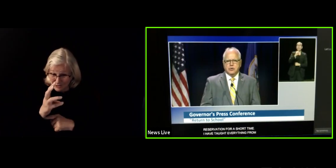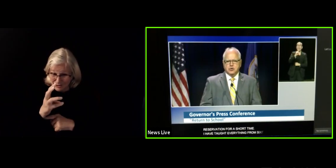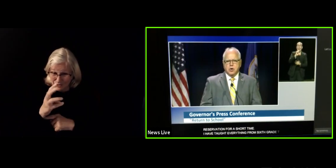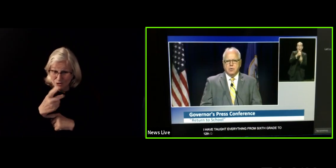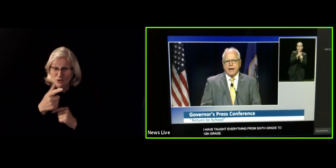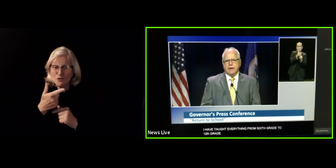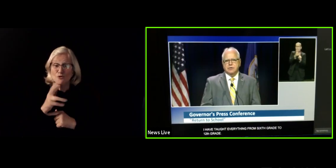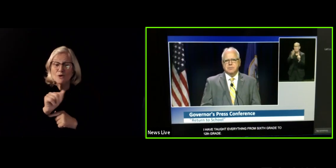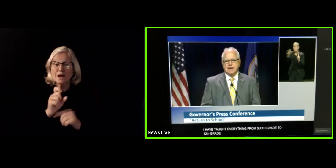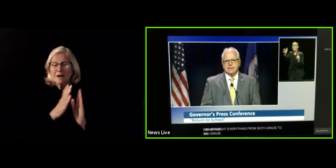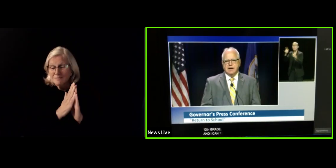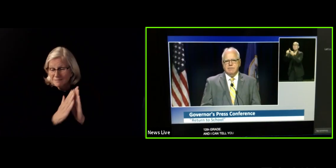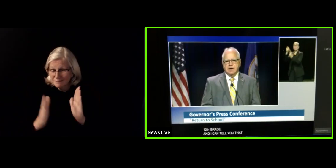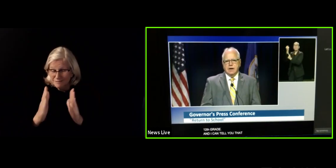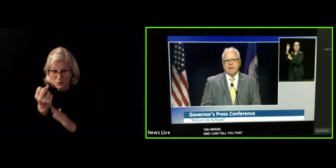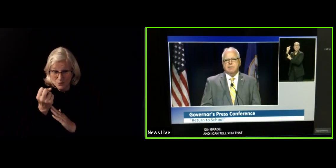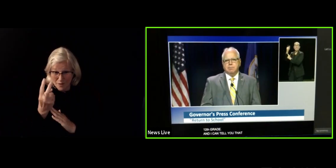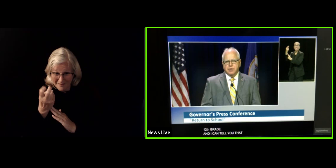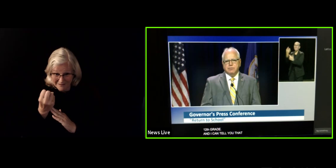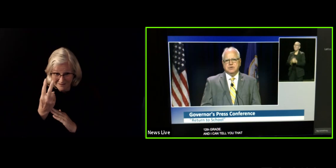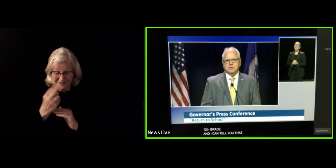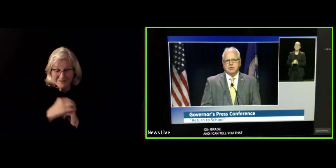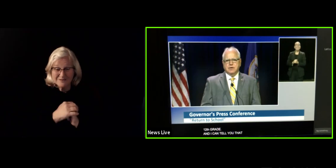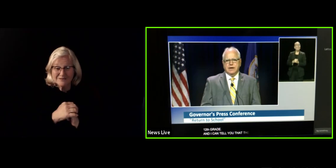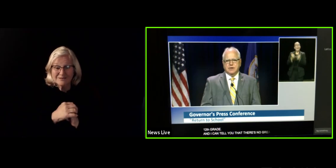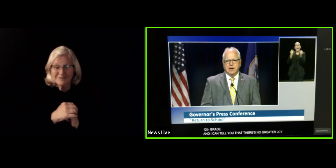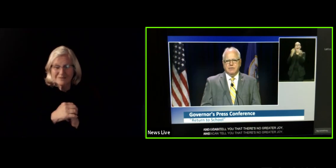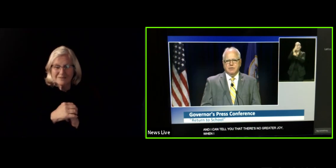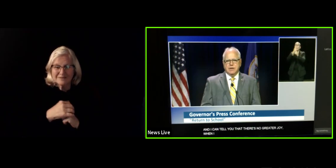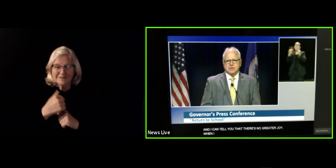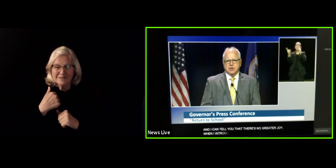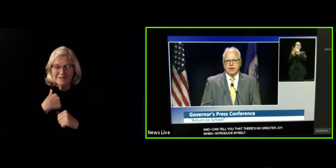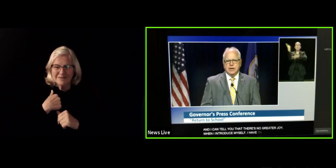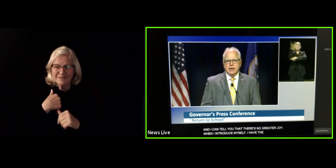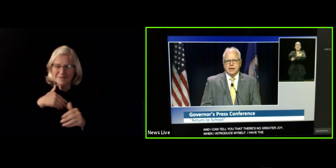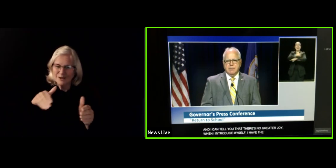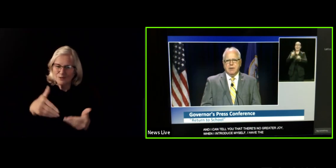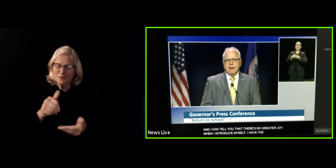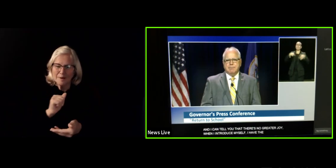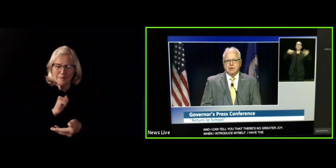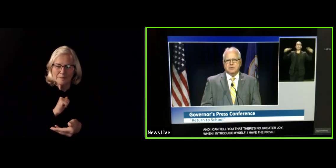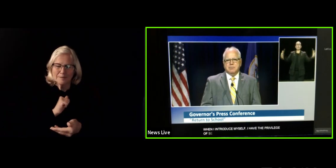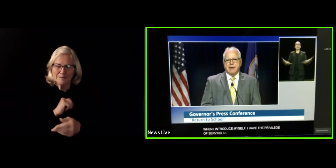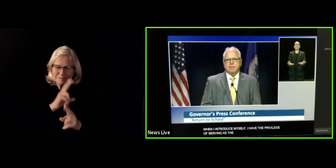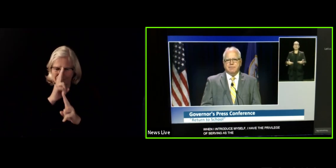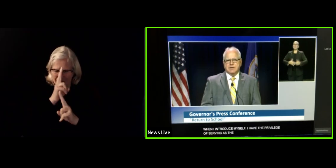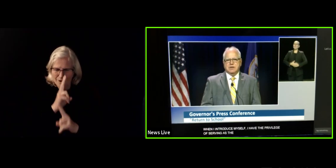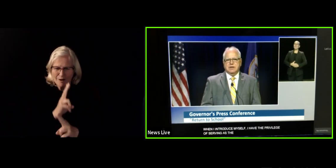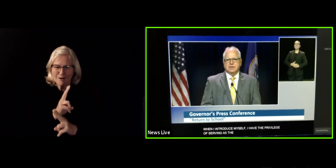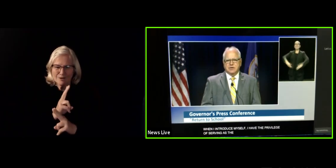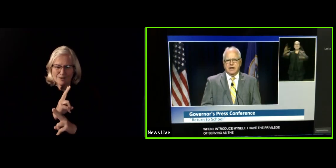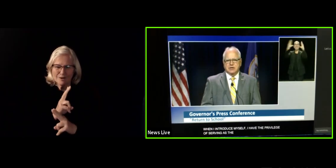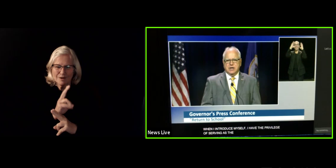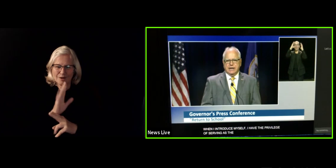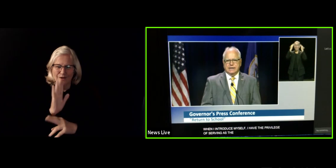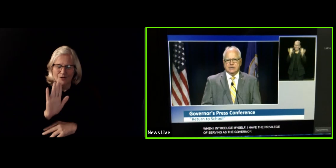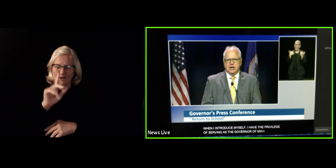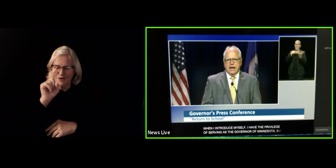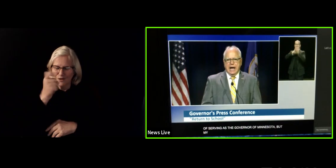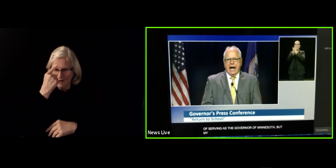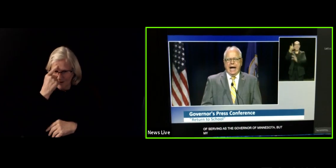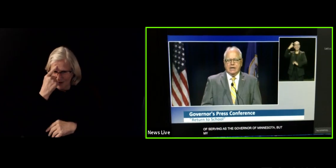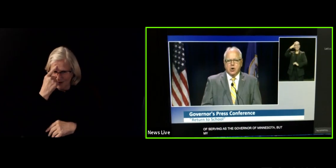greater joy. When I introduce myself, I have the privilege of serving as the governor of Minnesota, but my peers and my profession is education and